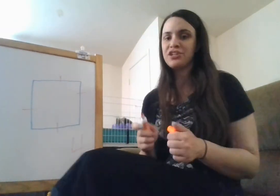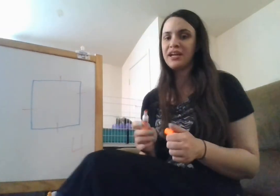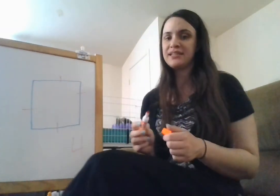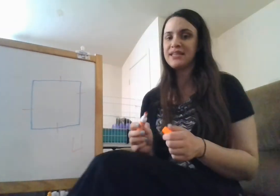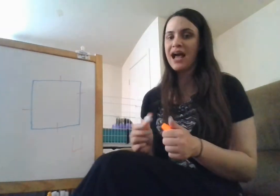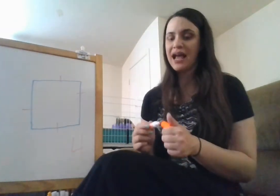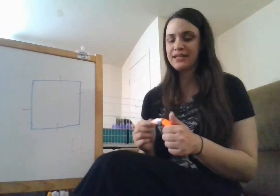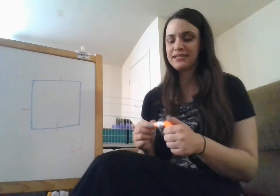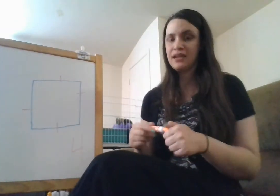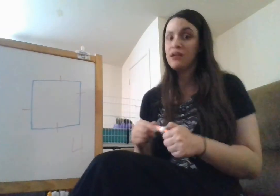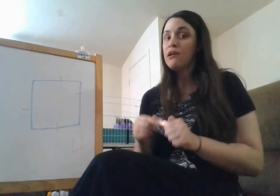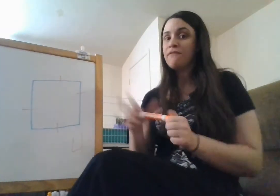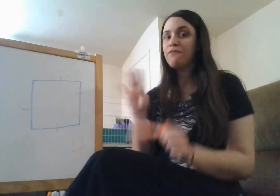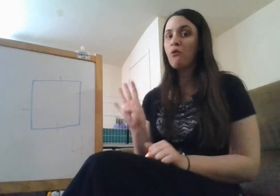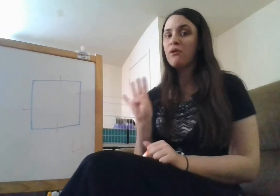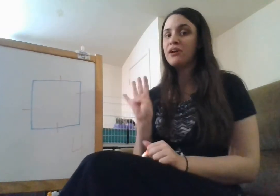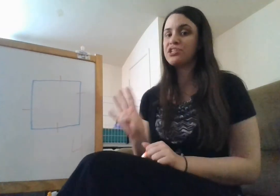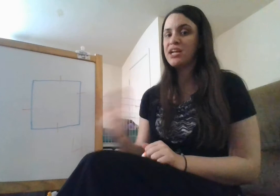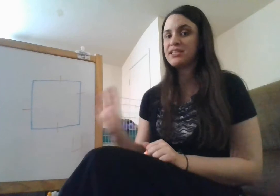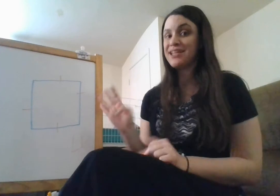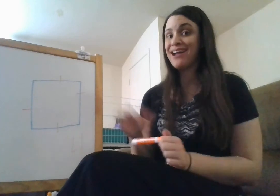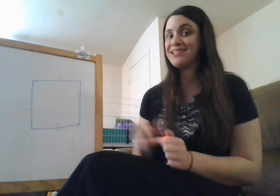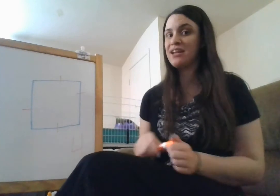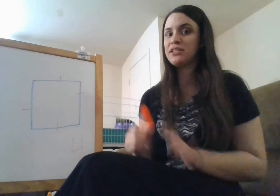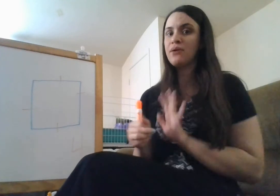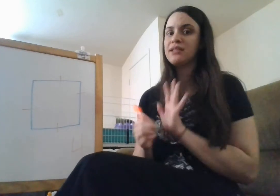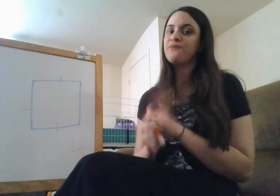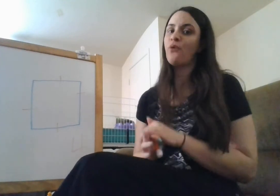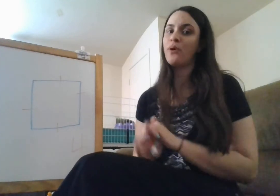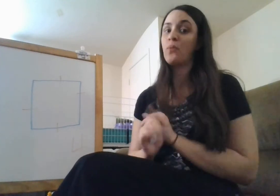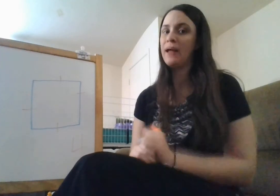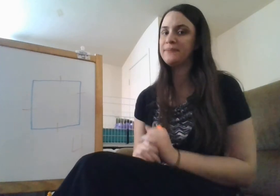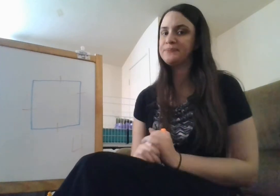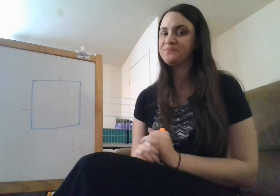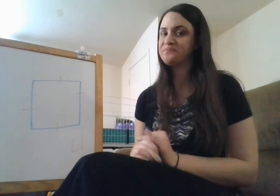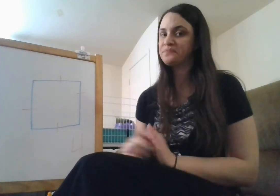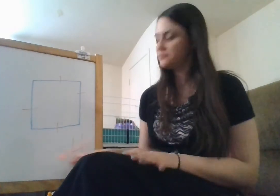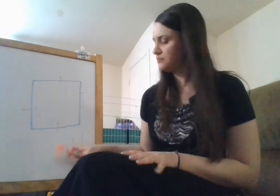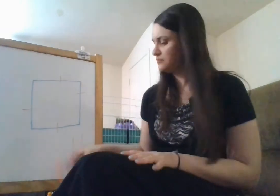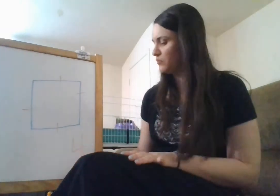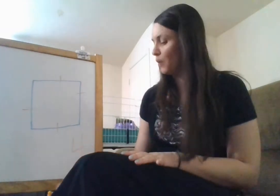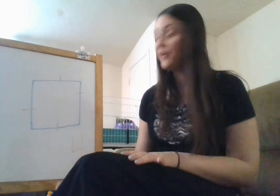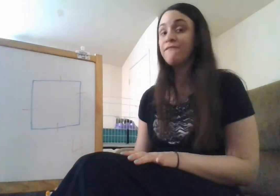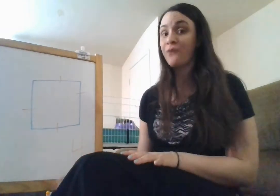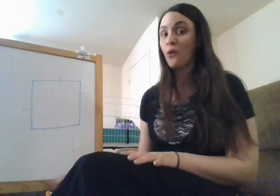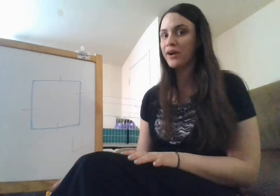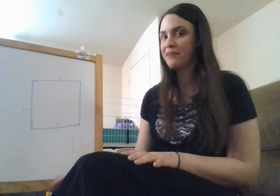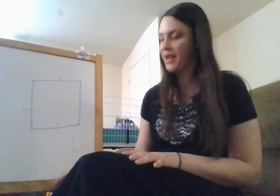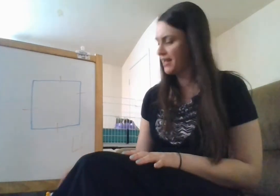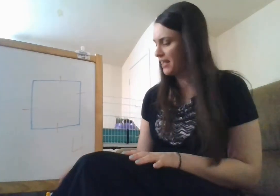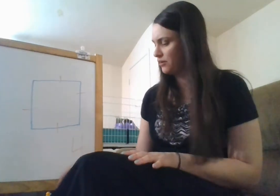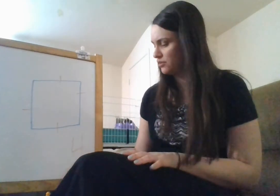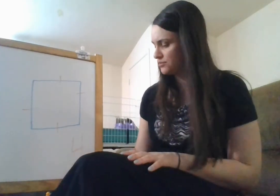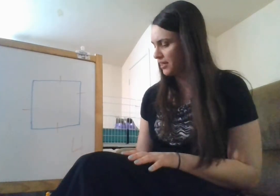straight sides? 4 straight sides. And it also has 4 what? We have 4 right angles,